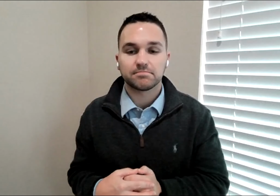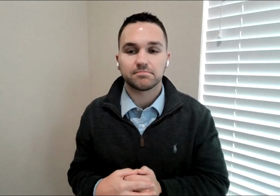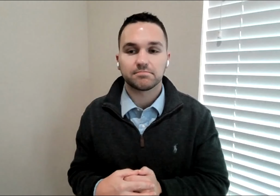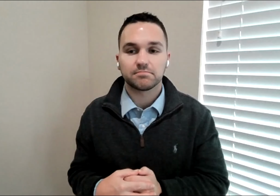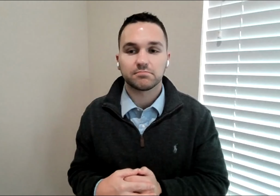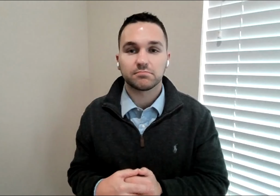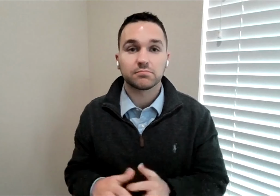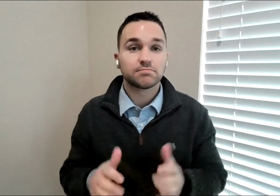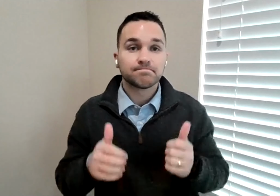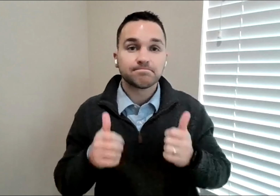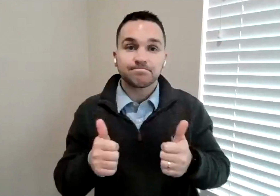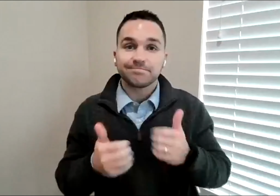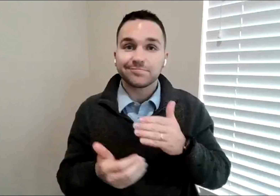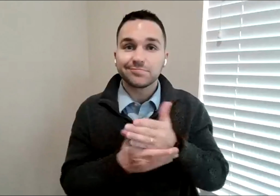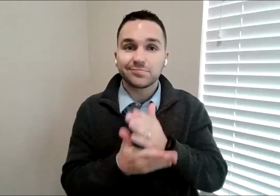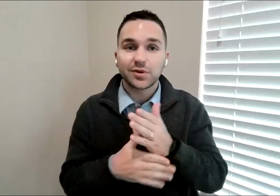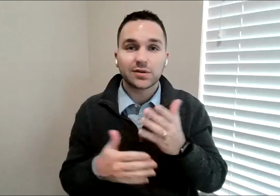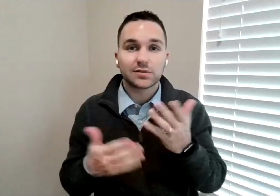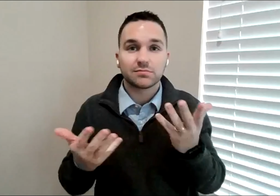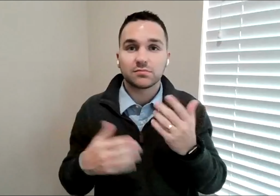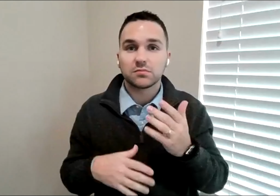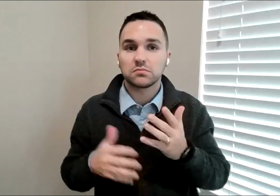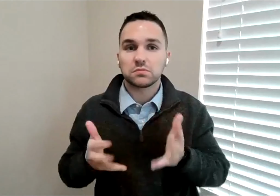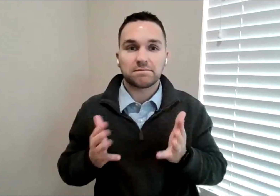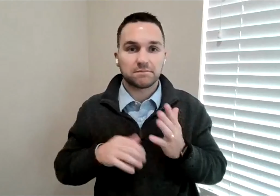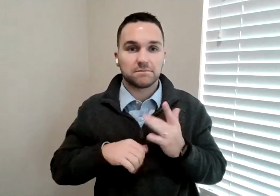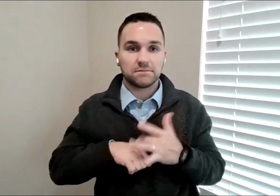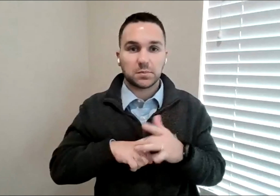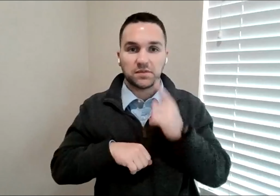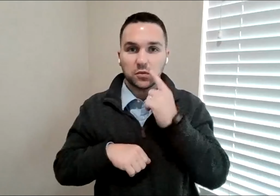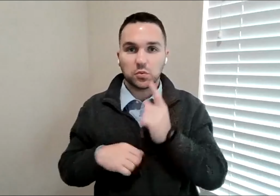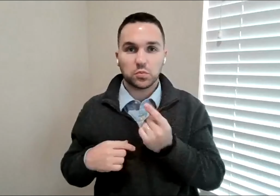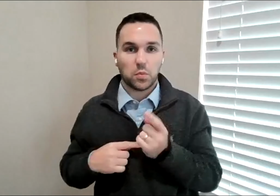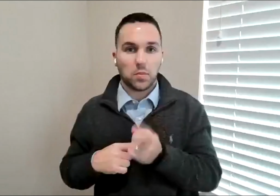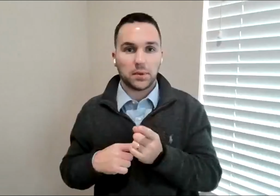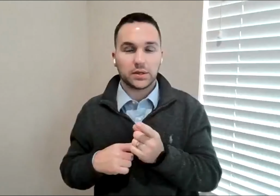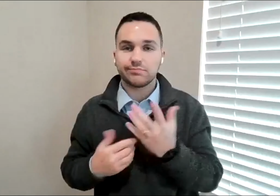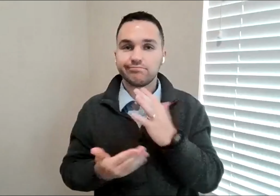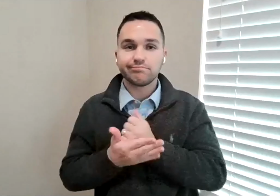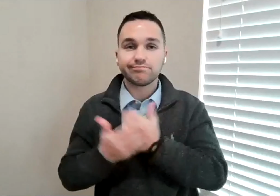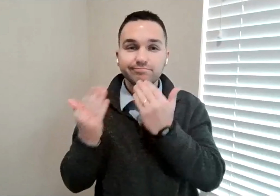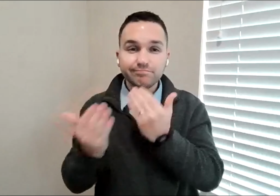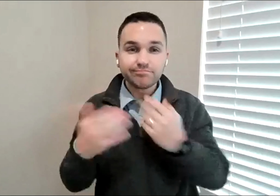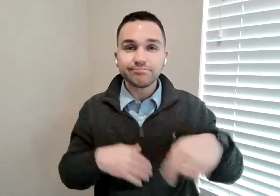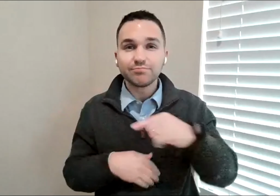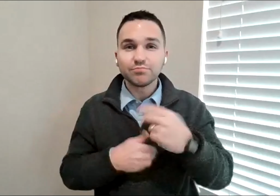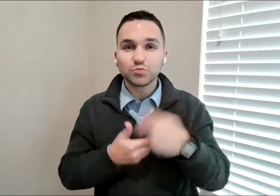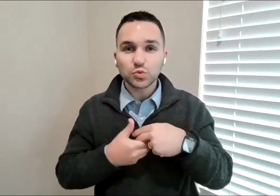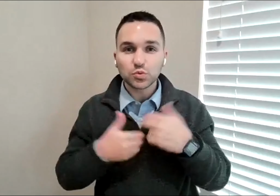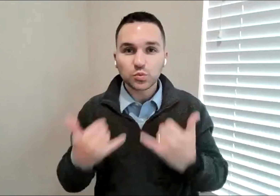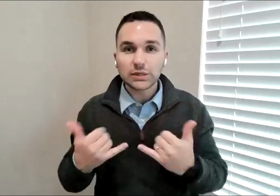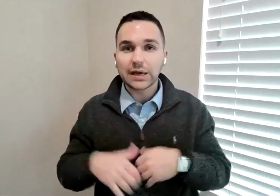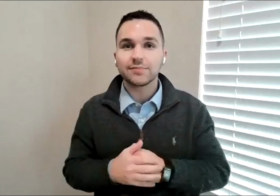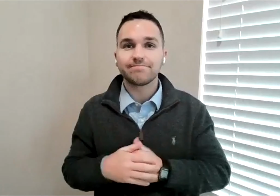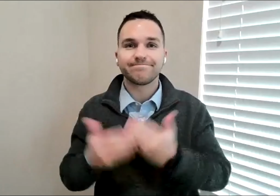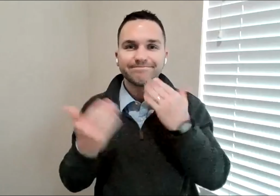All right, we'll leave the chat open for another minute. But I just wanted to thank all of you for being here with us today, and thank all of